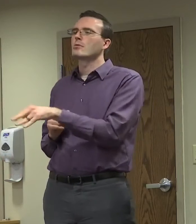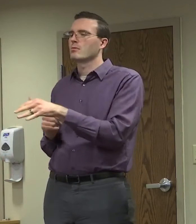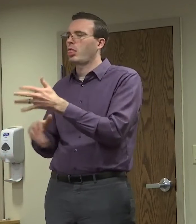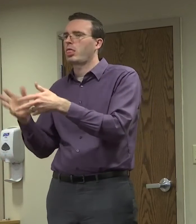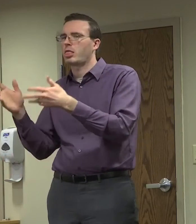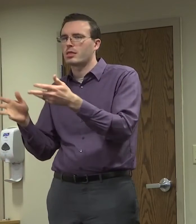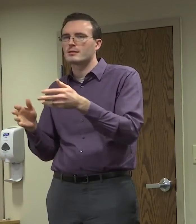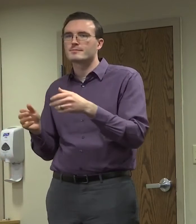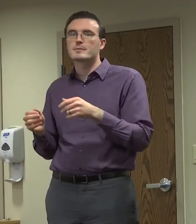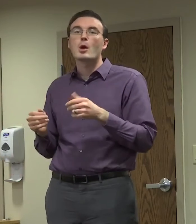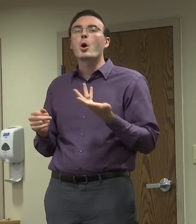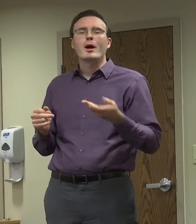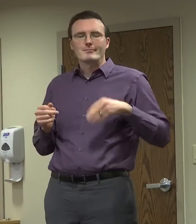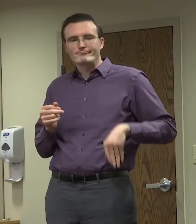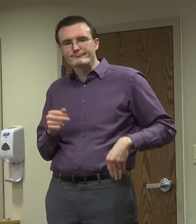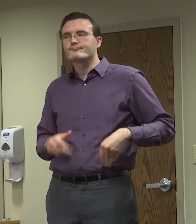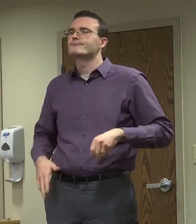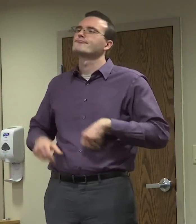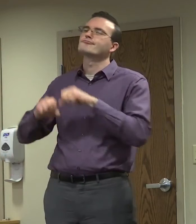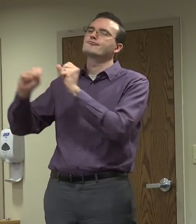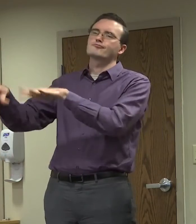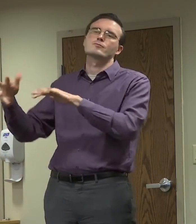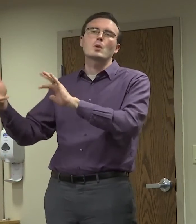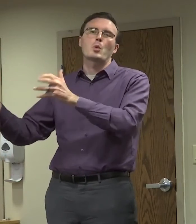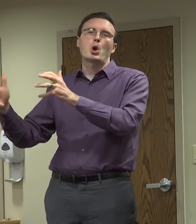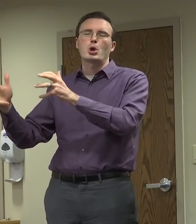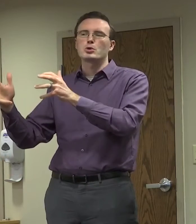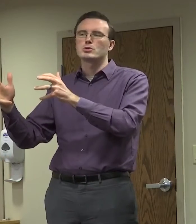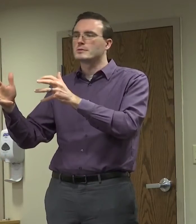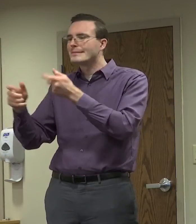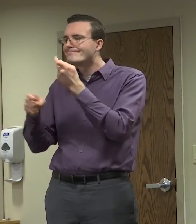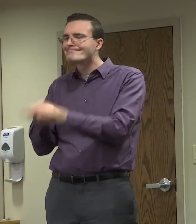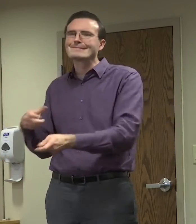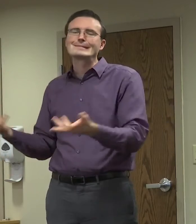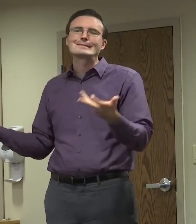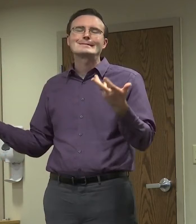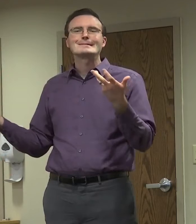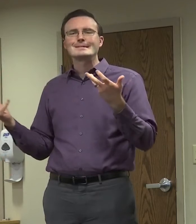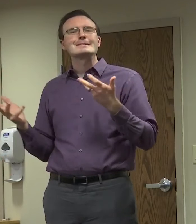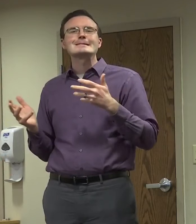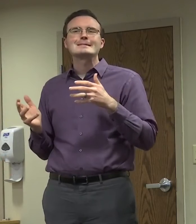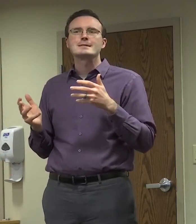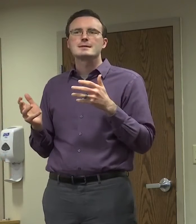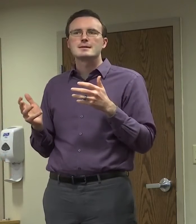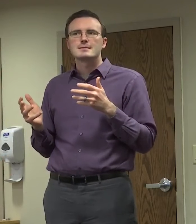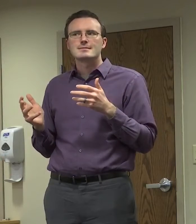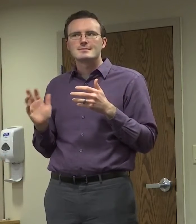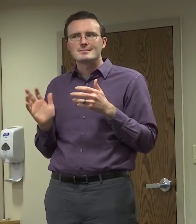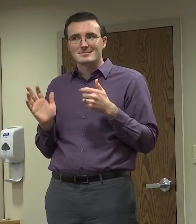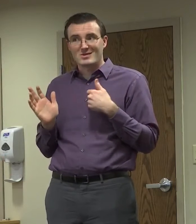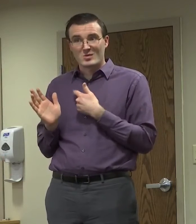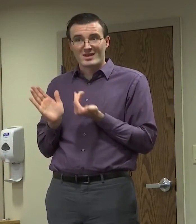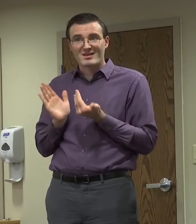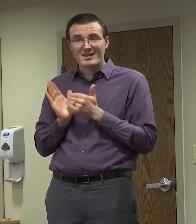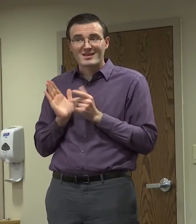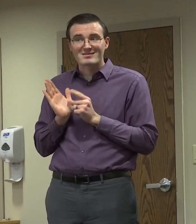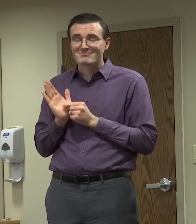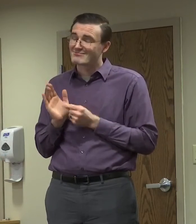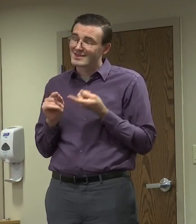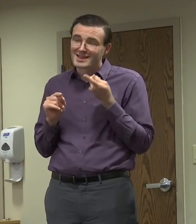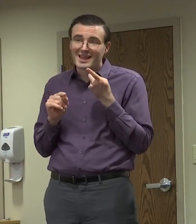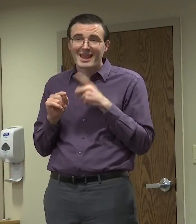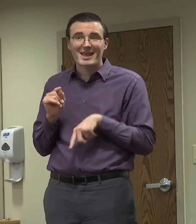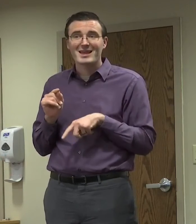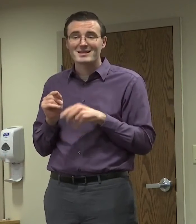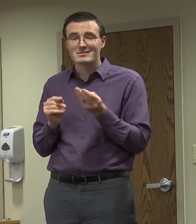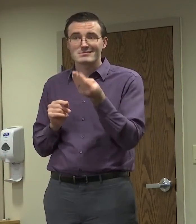them through the washing machine. At this time, we are not authorized to reissue cards. They are your identification that you've